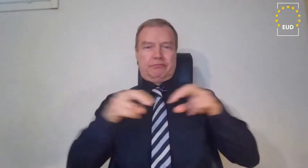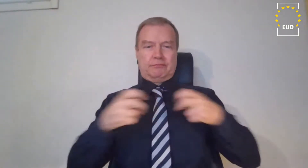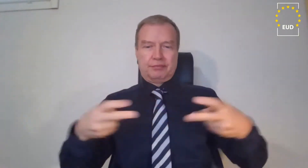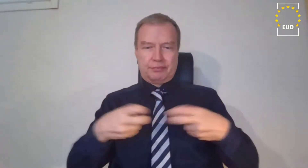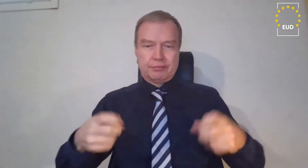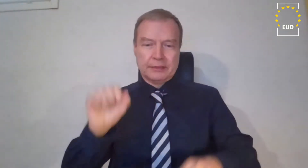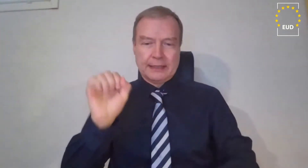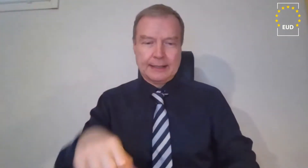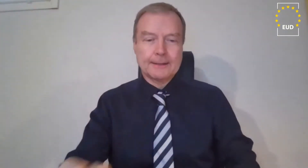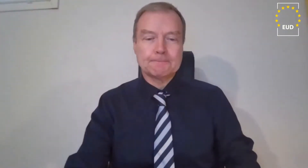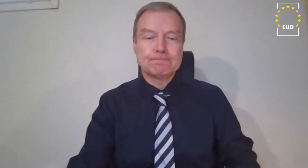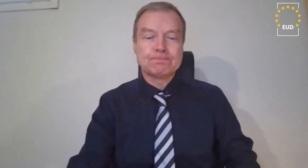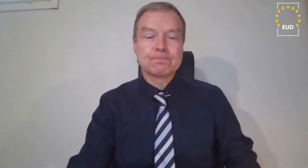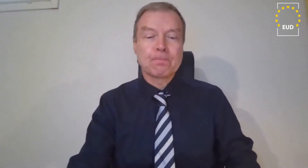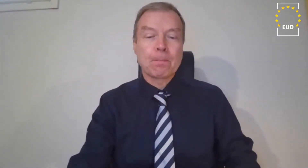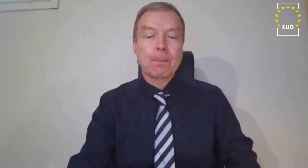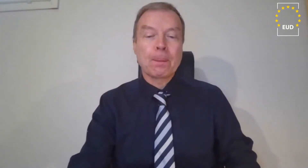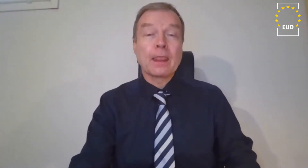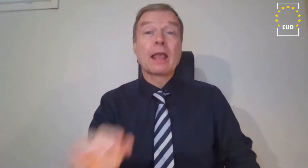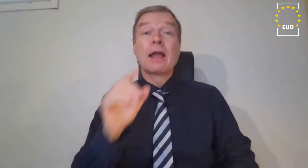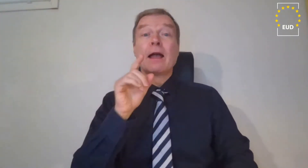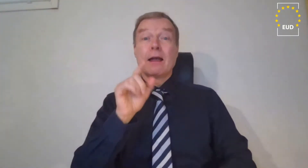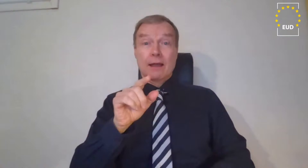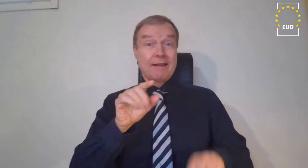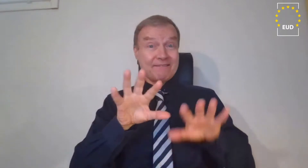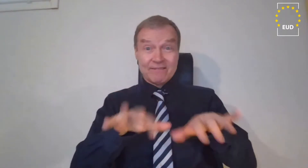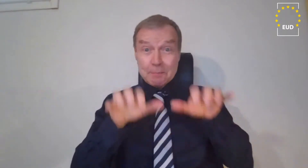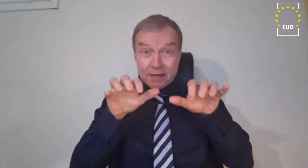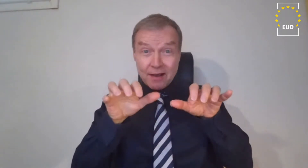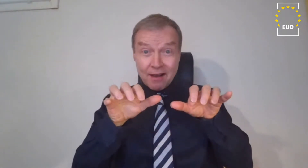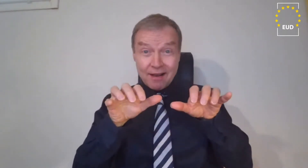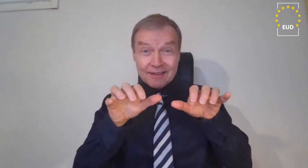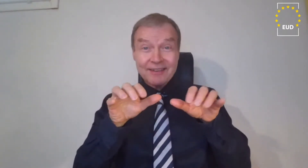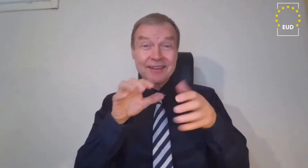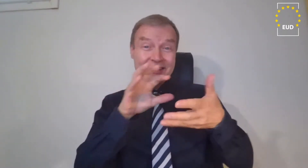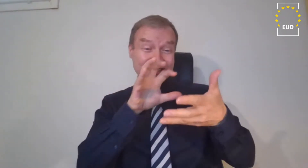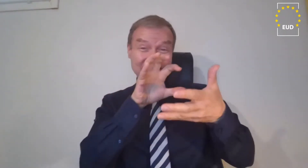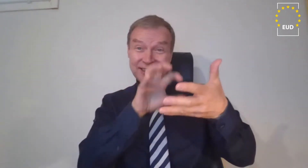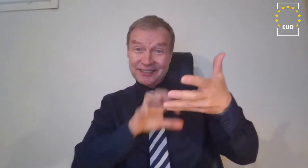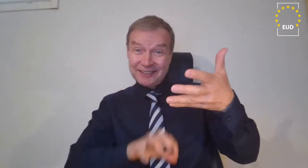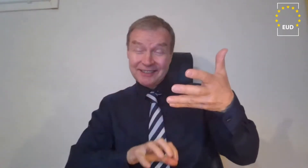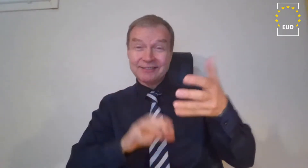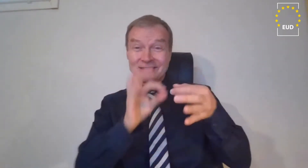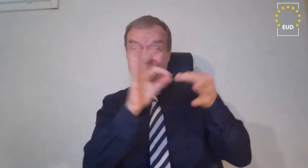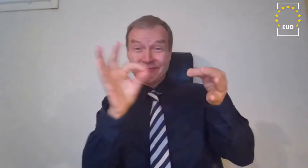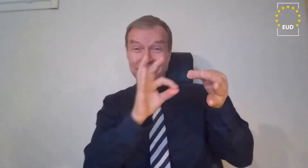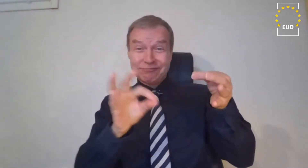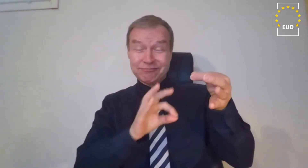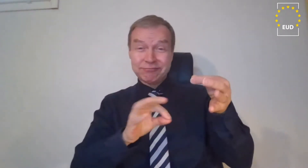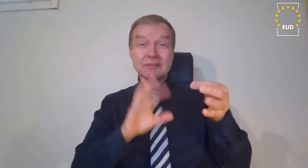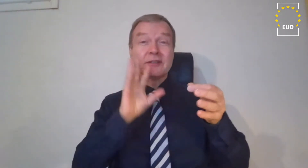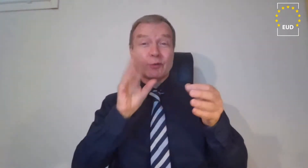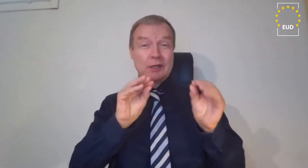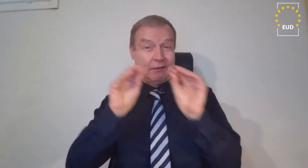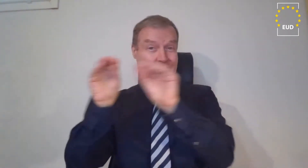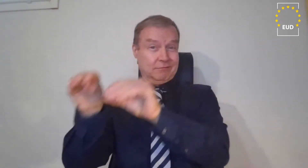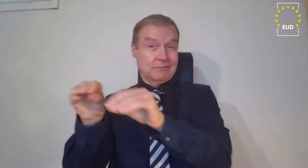subtitles. Also, there is a comment box where you can type your comments during the webinar.